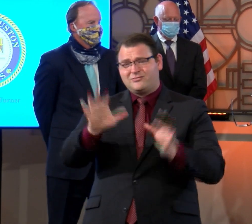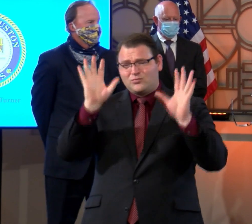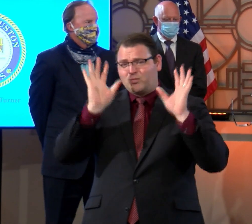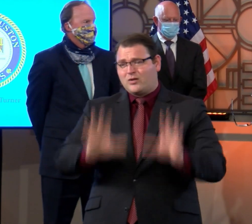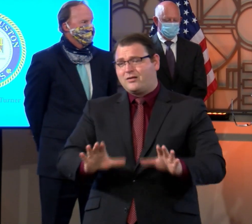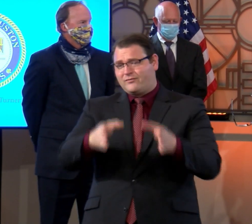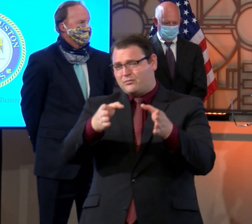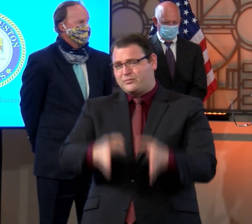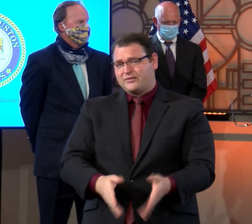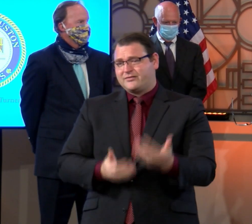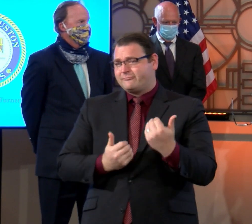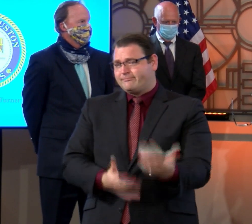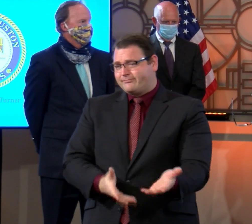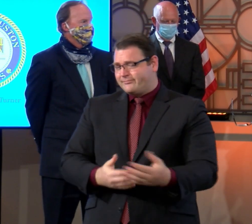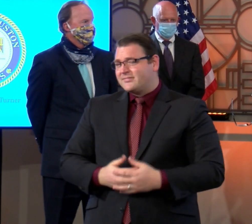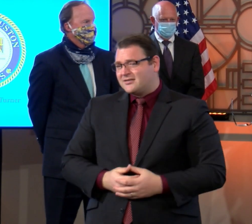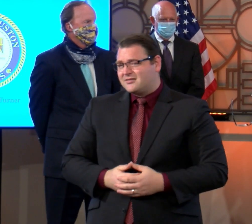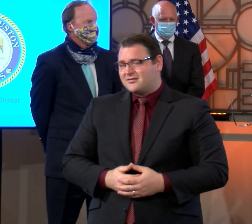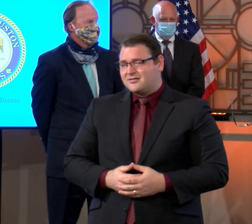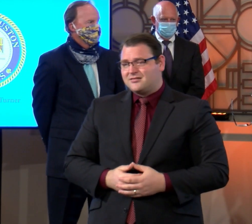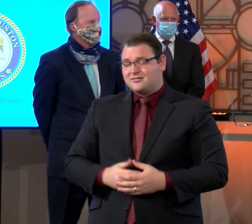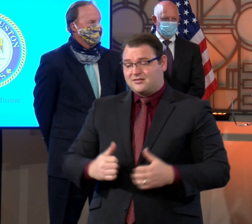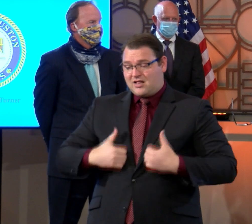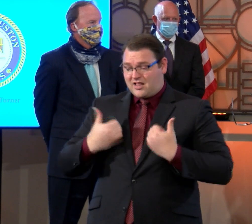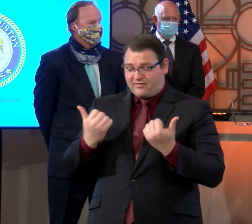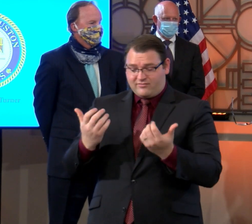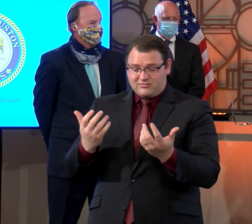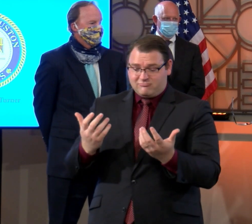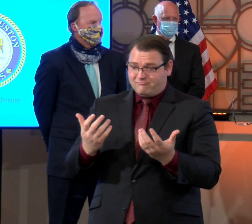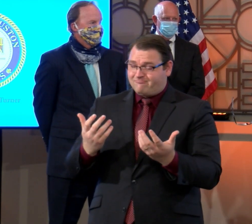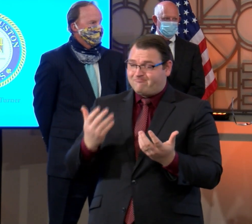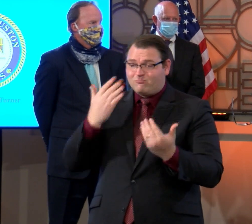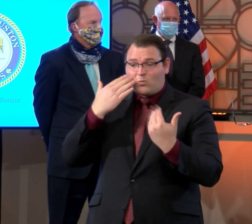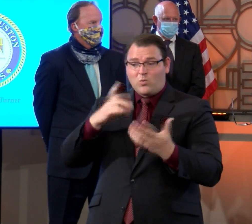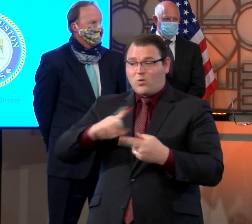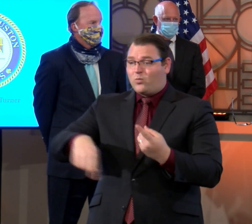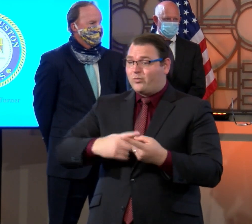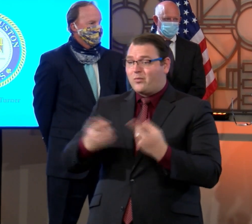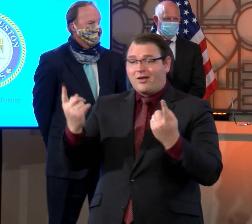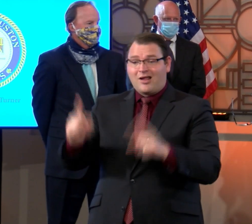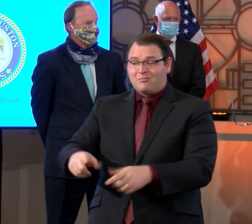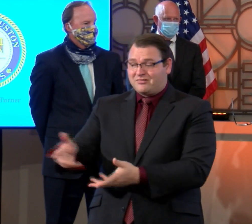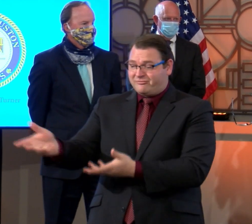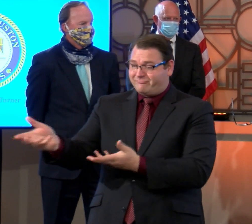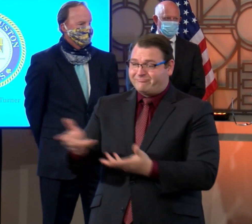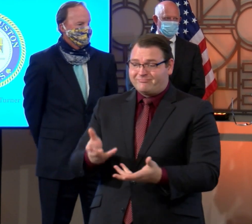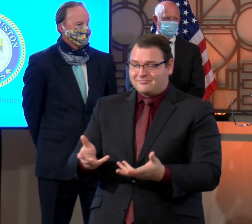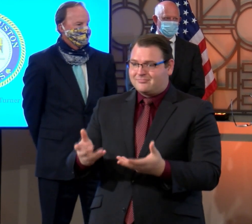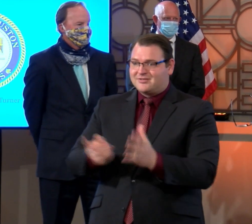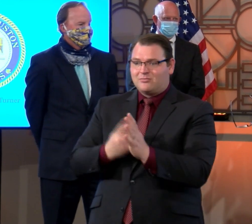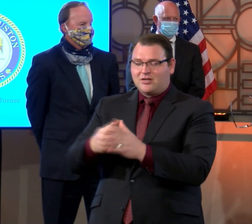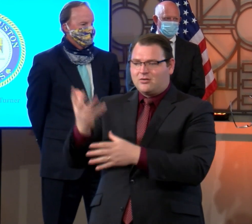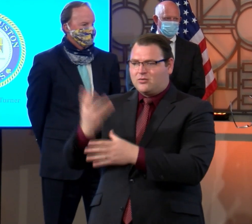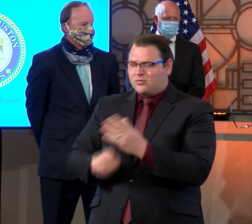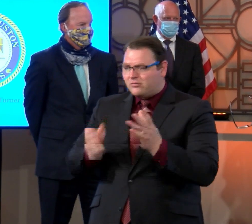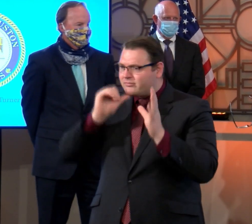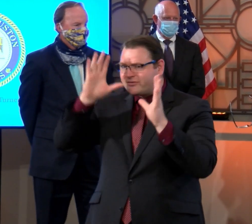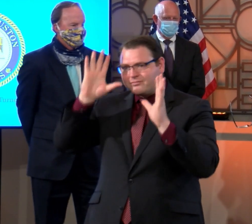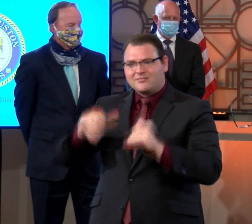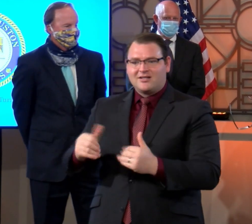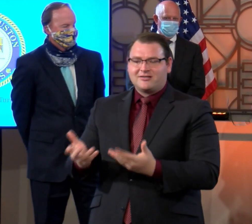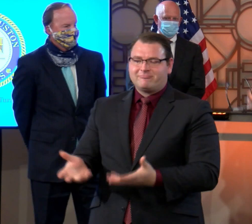I think it's indication of just how fragile life is. And regardless of what is required or not required, decency shouldn't